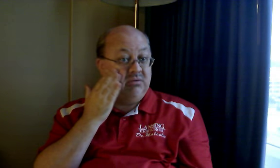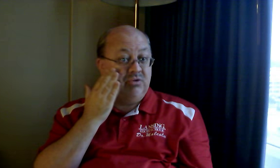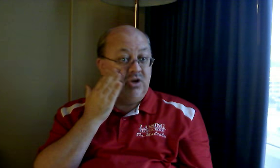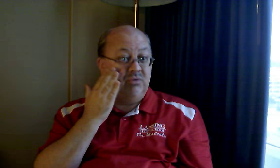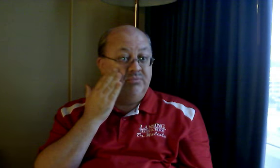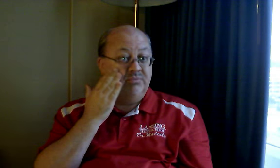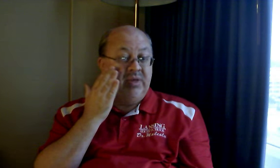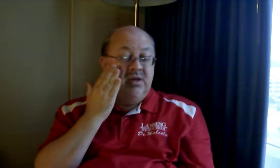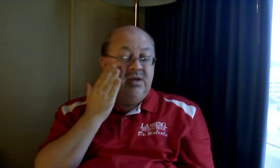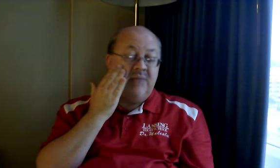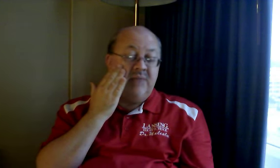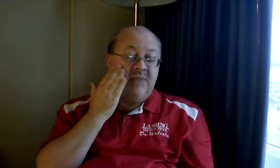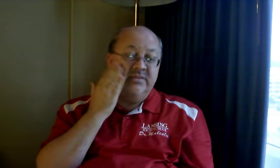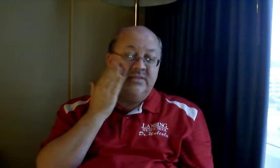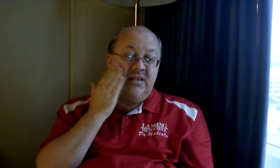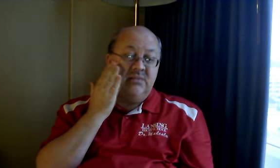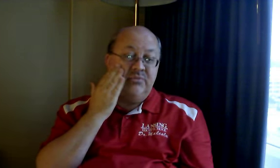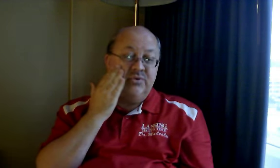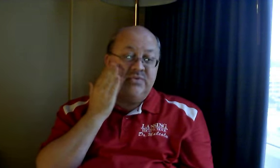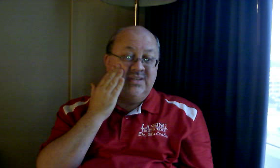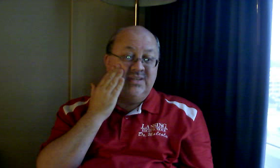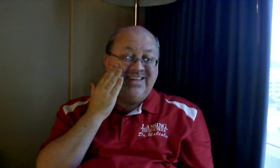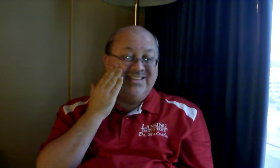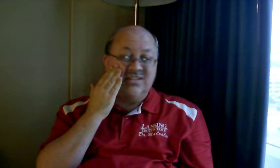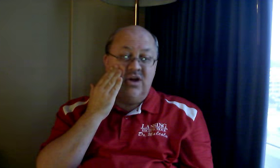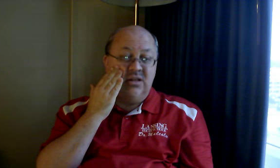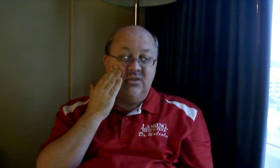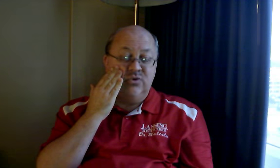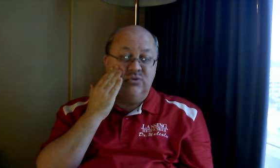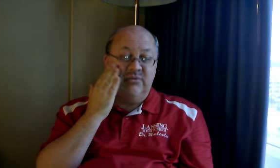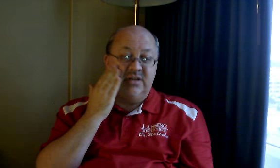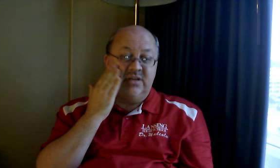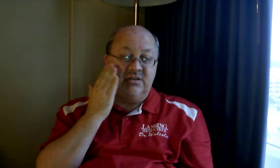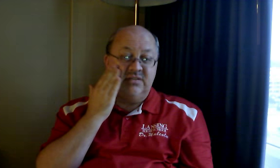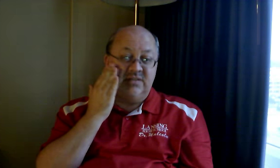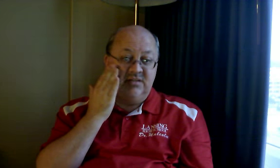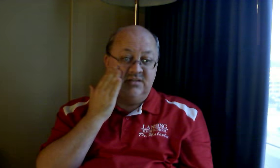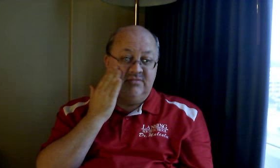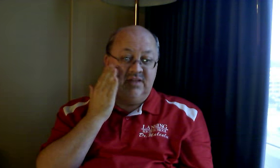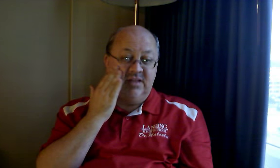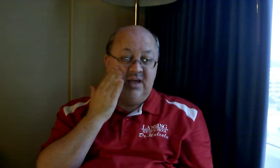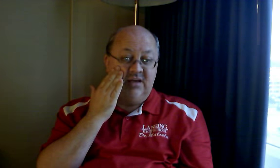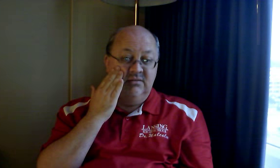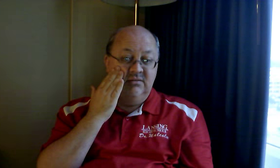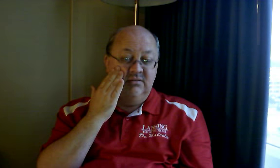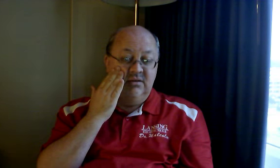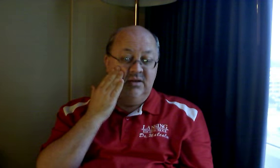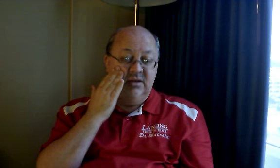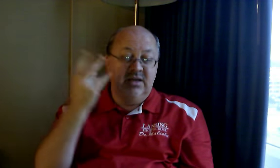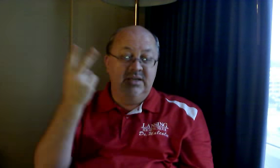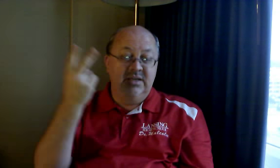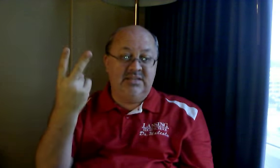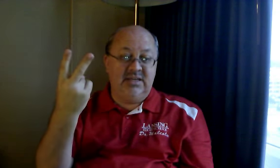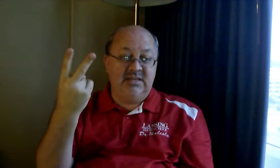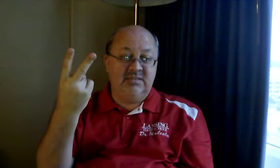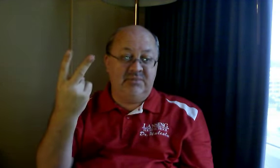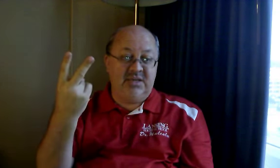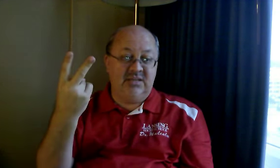know. That means that the person is not in the room if I start a sentence off like that. C is the peace sign,